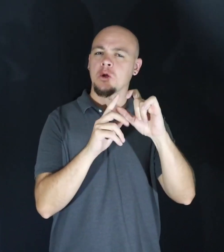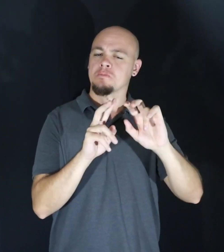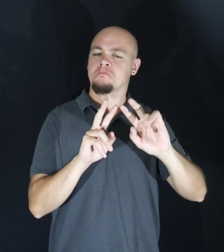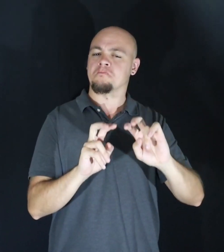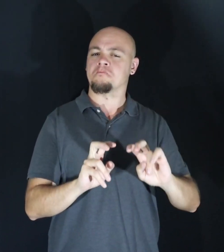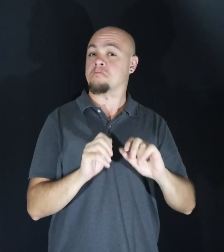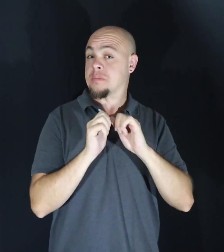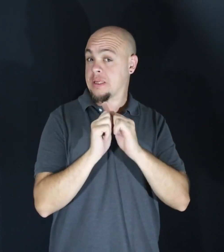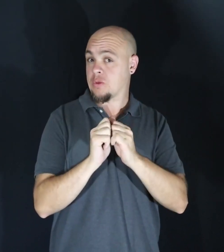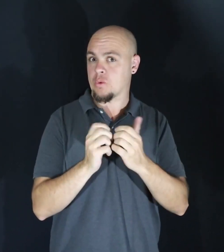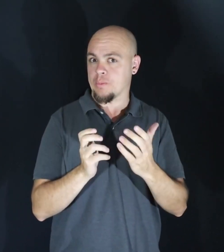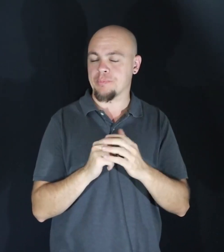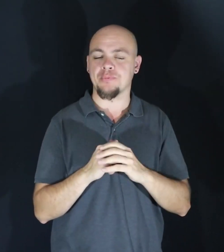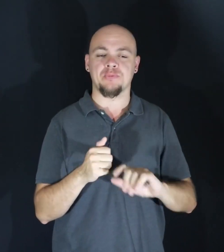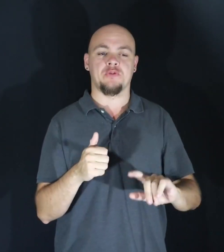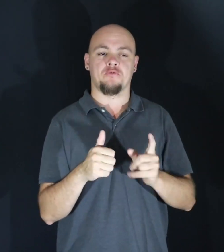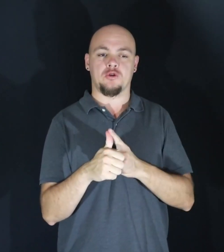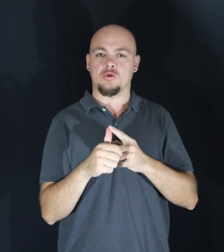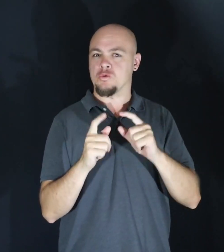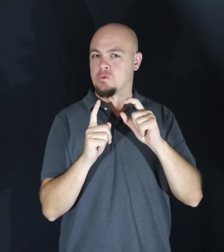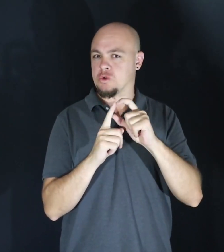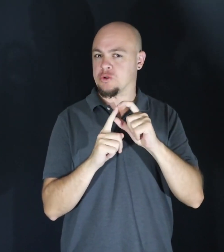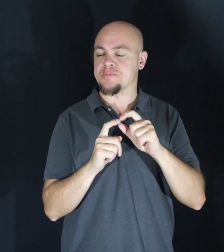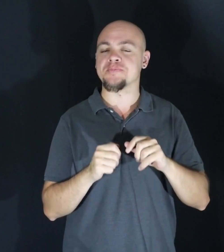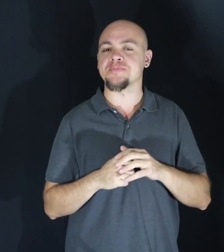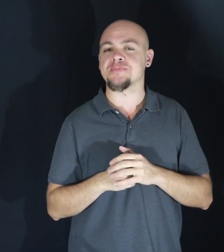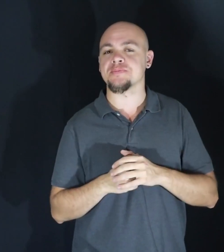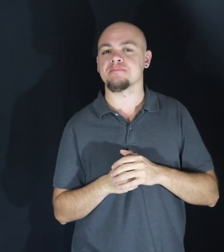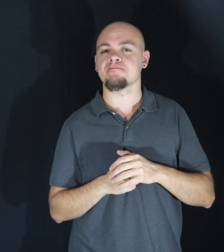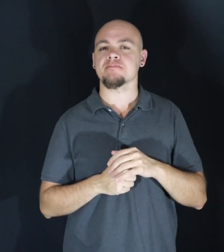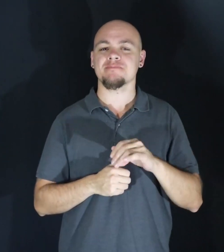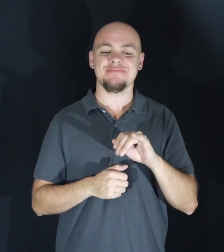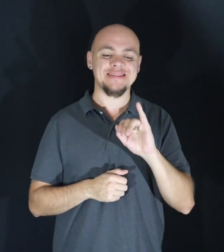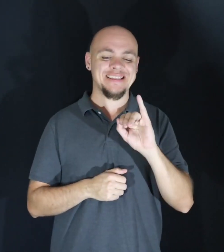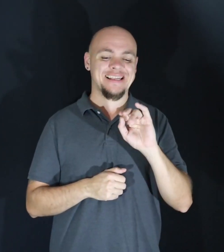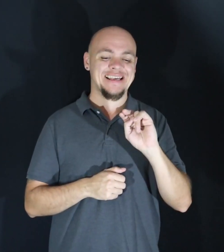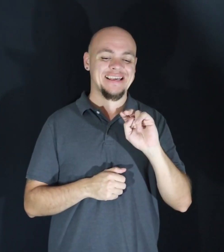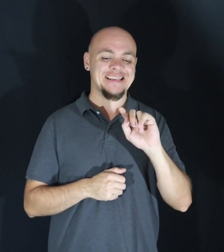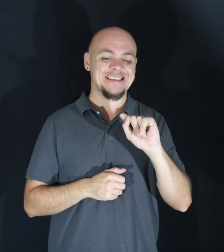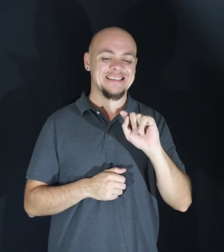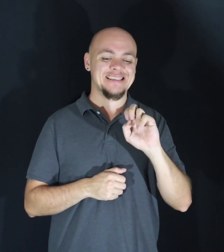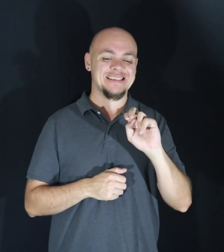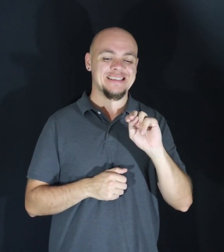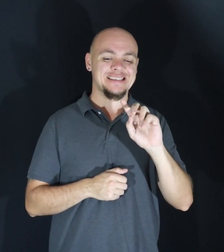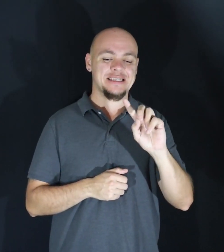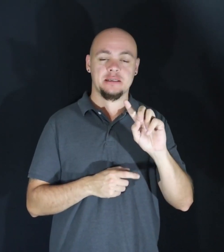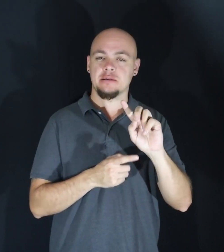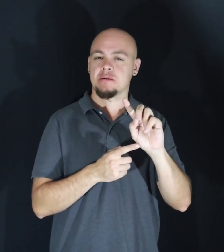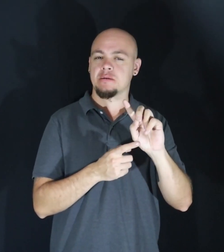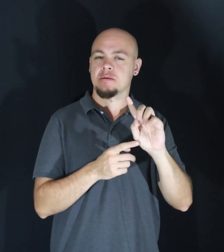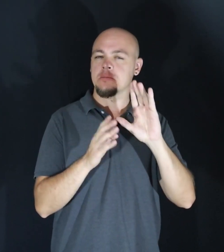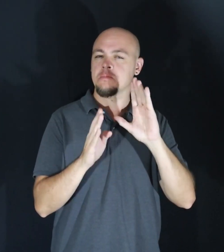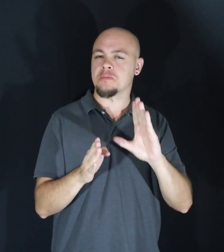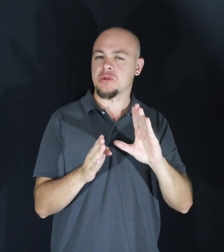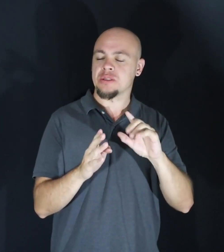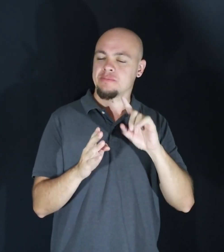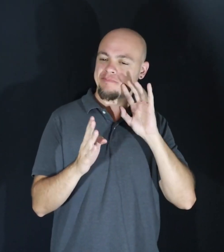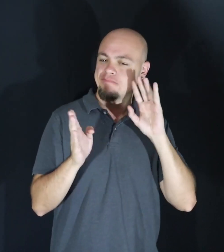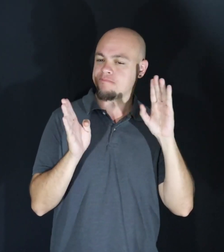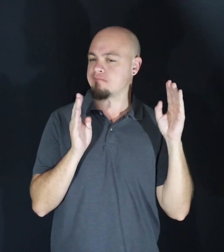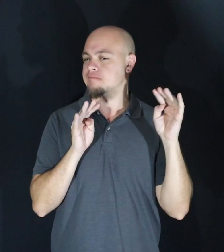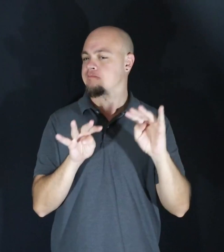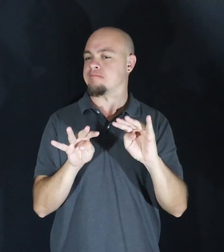we? Firstly, intend. Direct one's attention to,